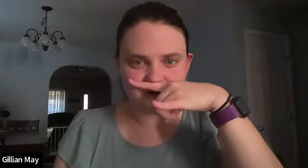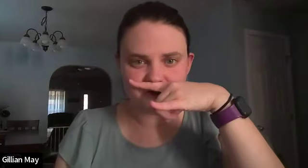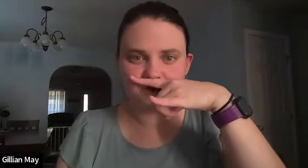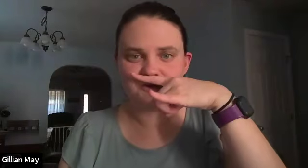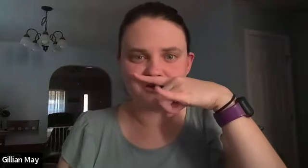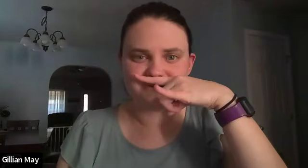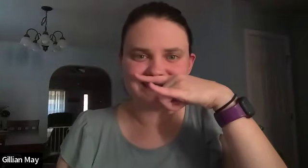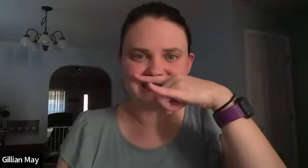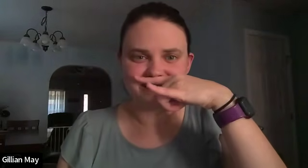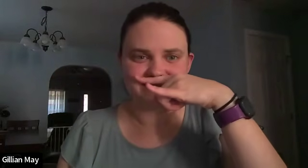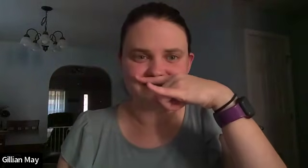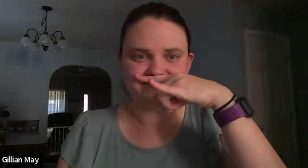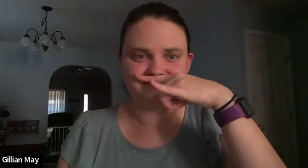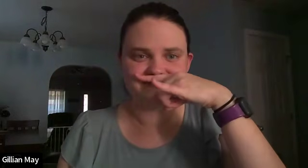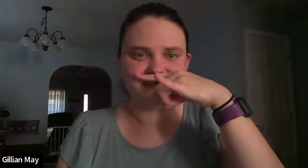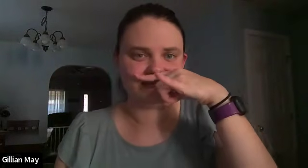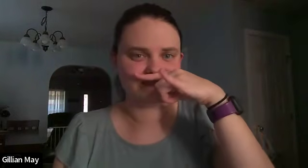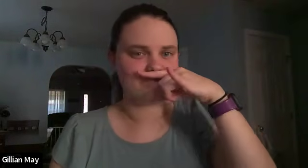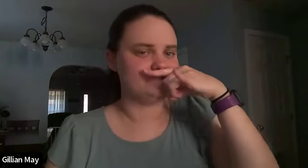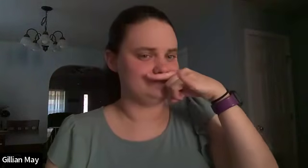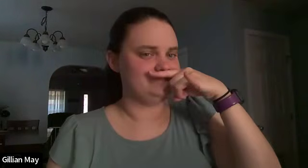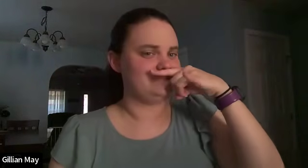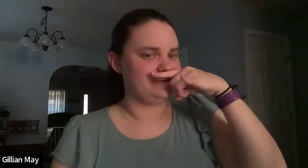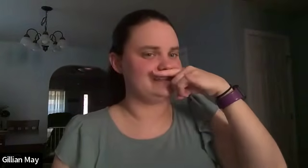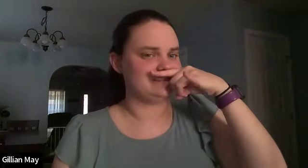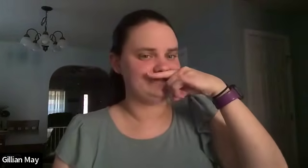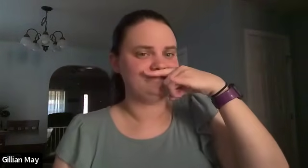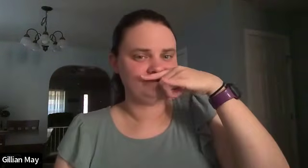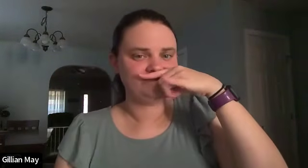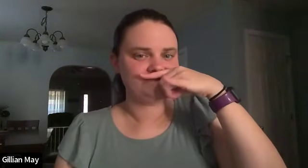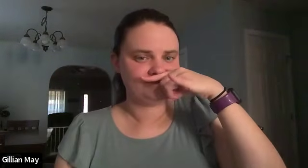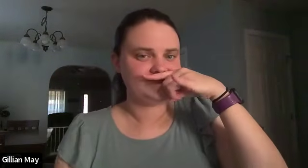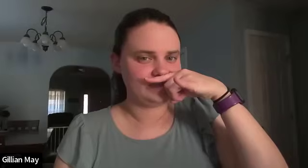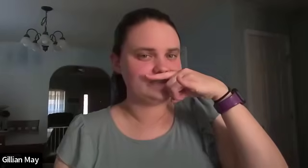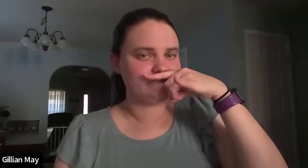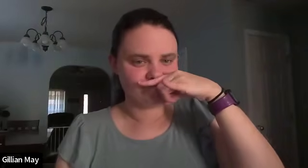pointer finger under your nose. Kids, kids, kids, kids.